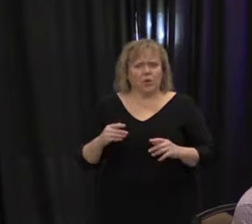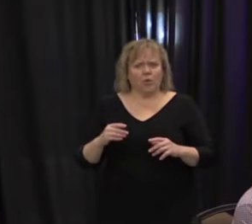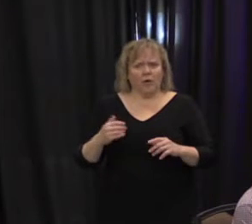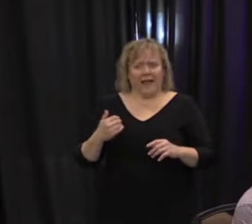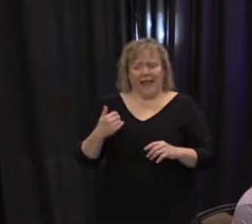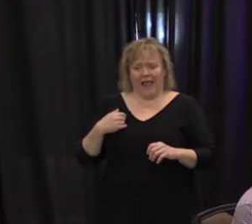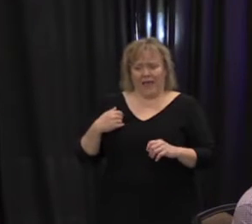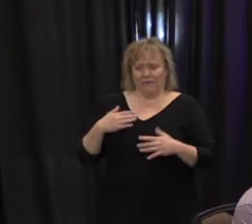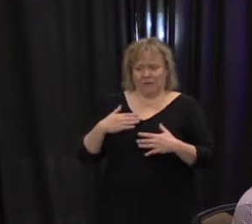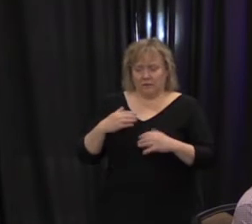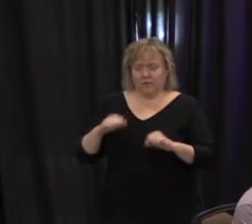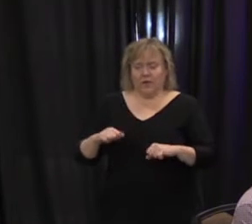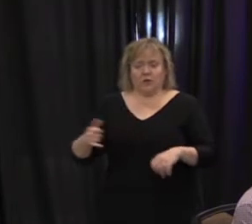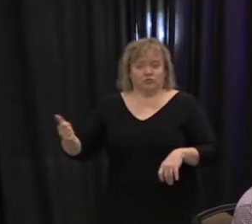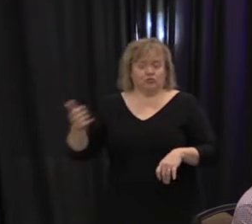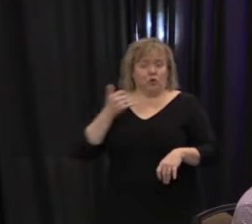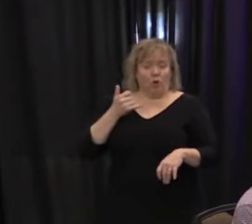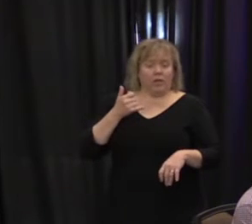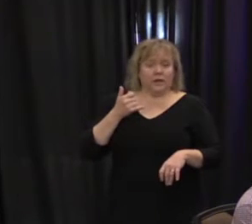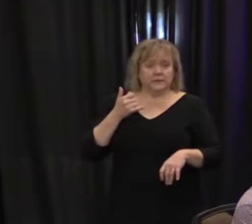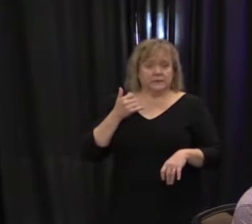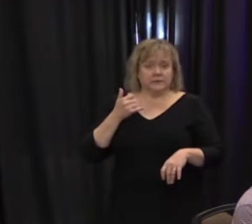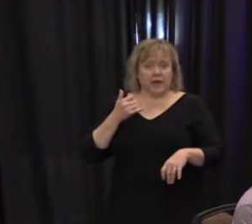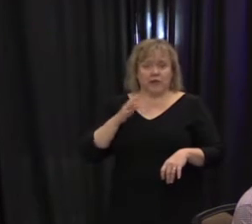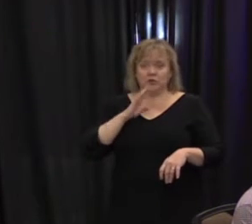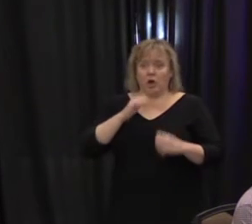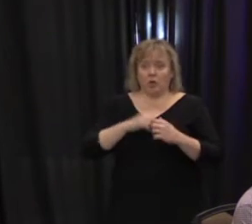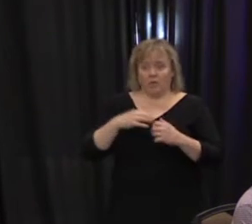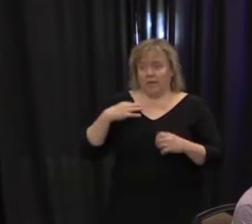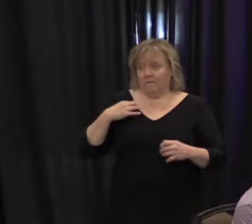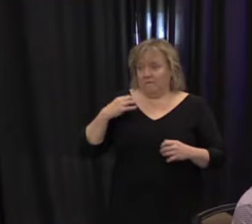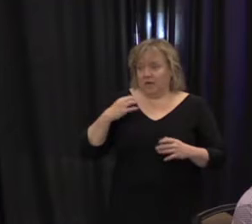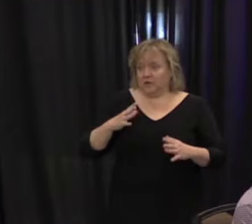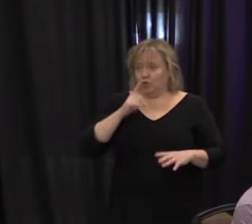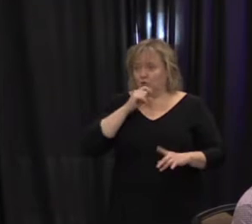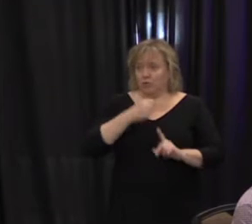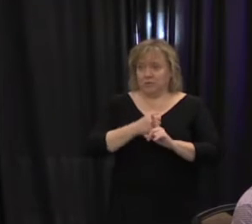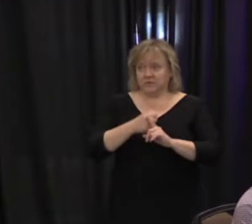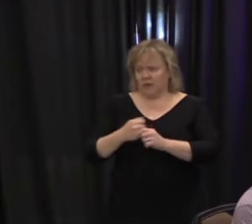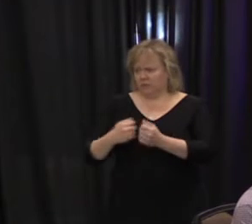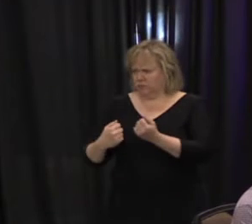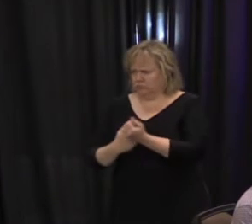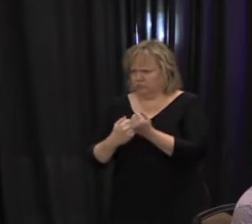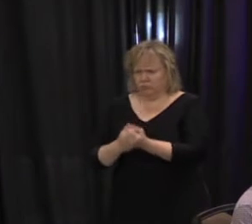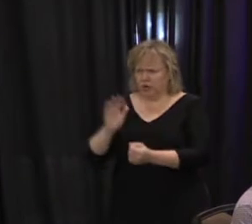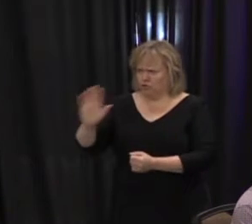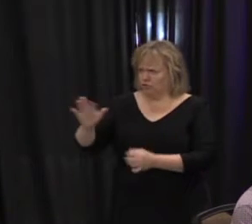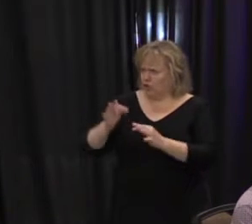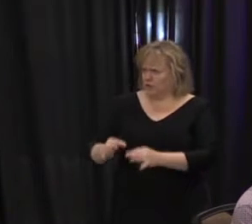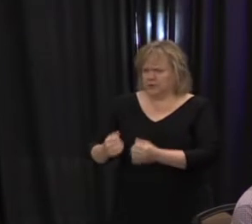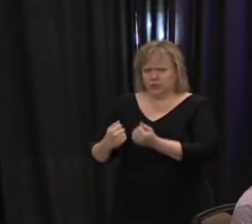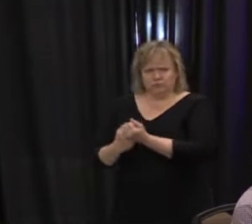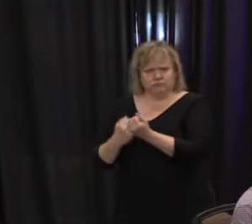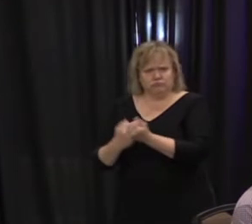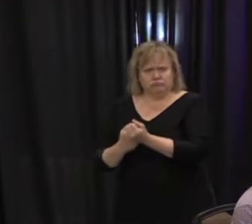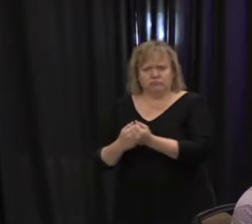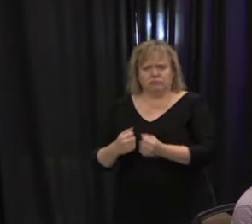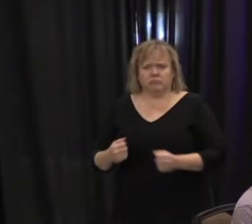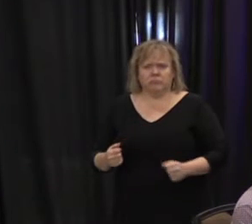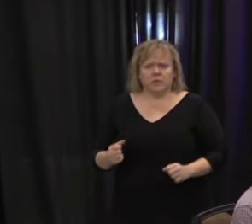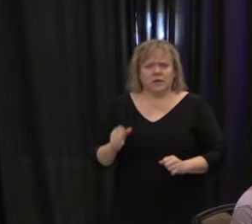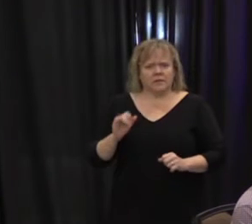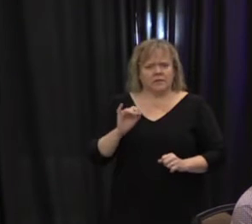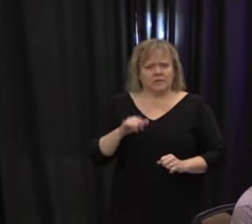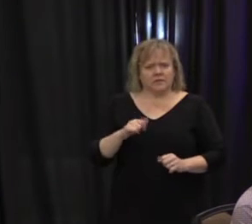and talk to a volunteer who, is unapologetically, for their decision, is something that